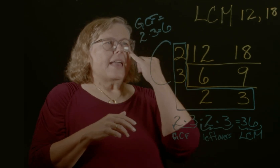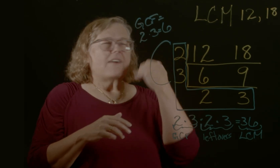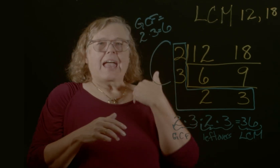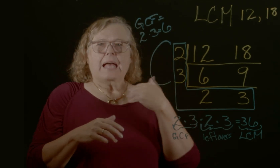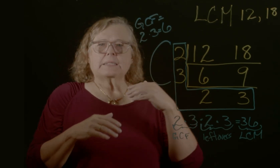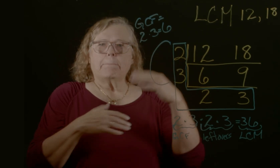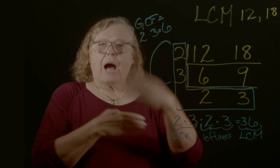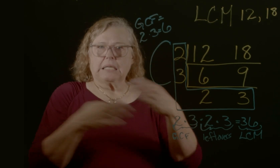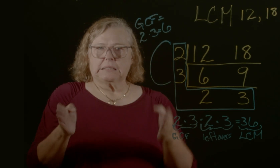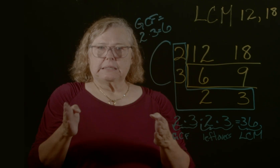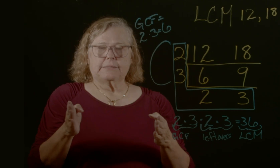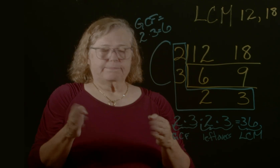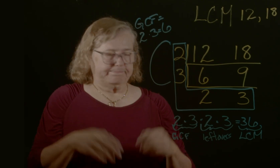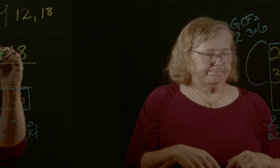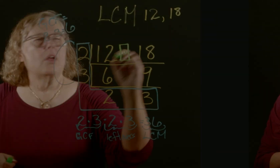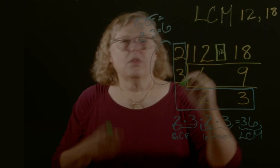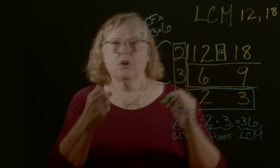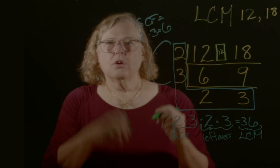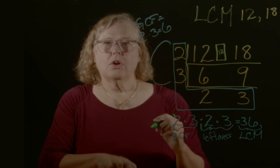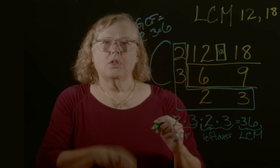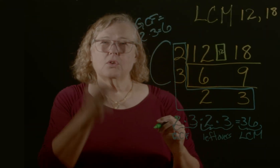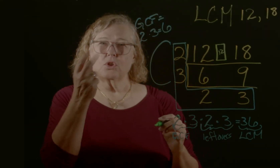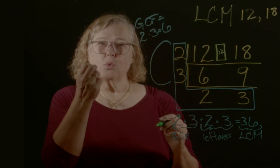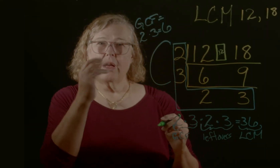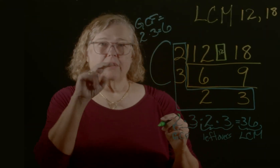Let's say I had some boxes. So this one's 12 inches tall.